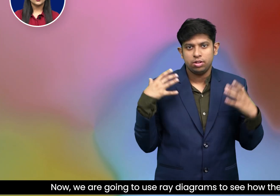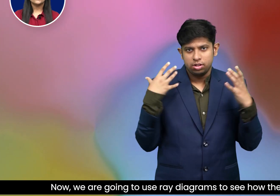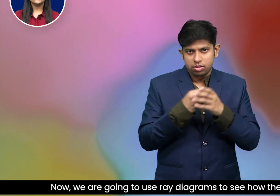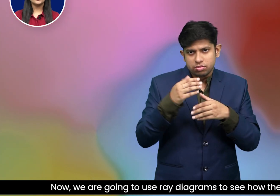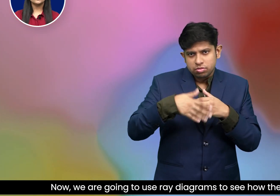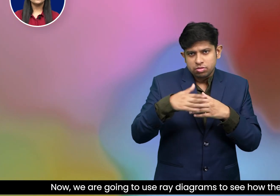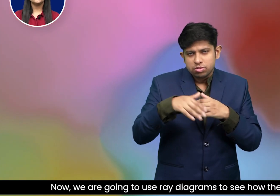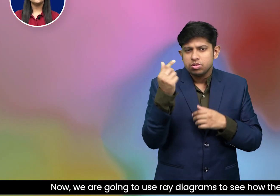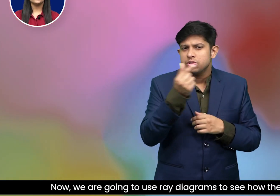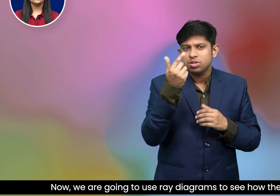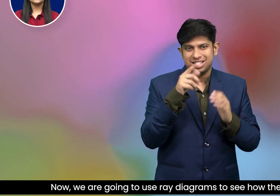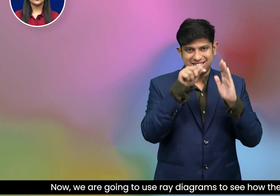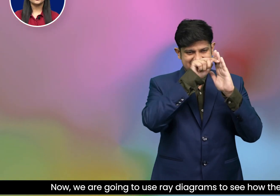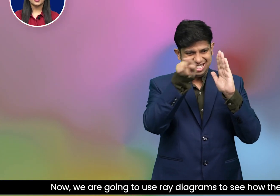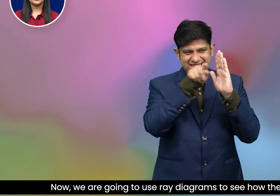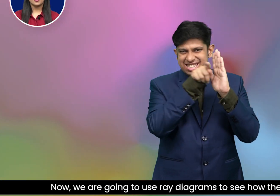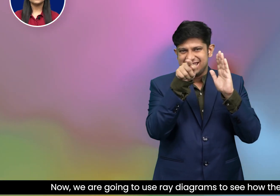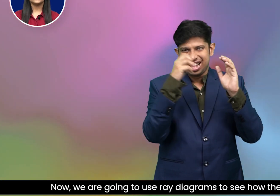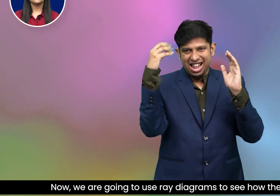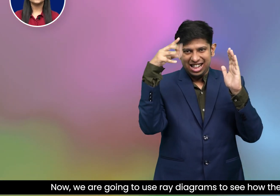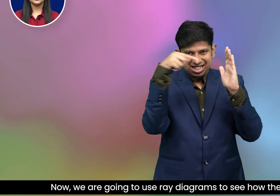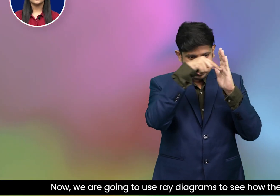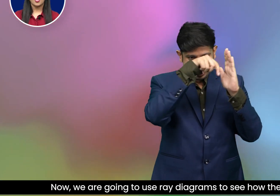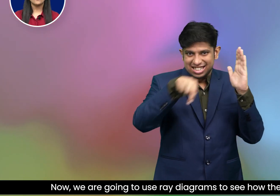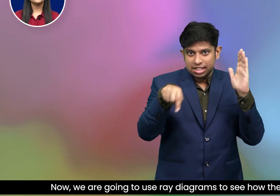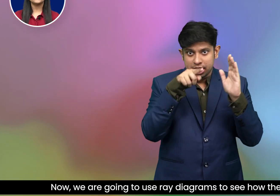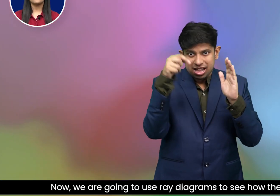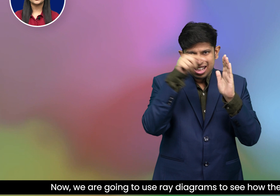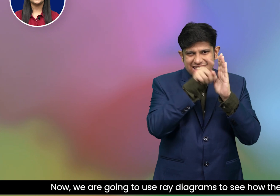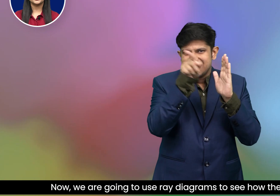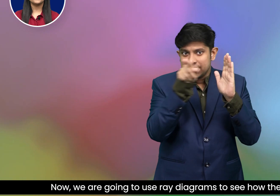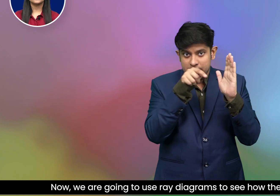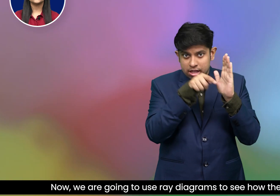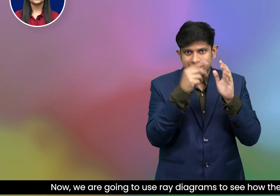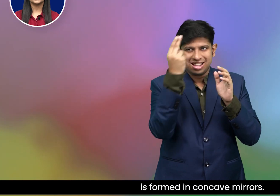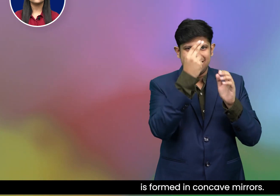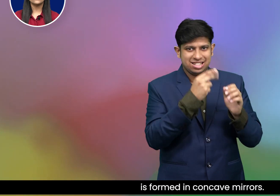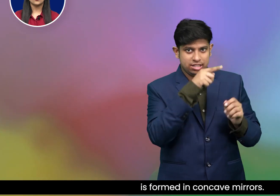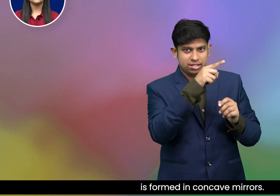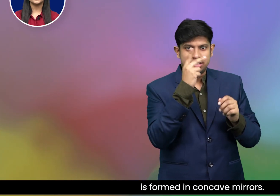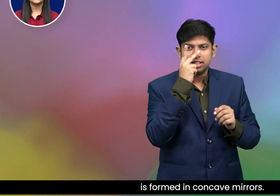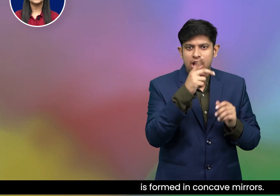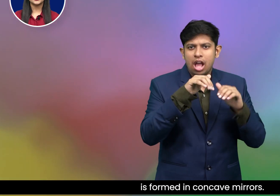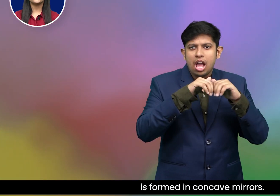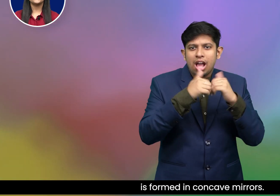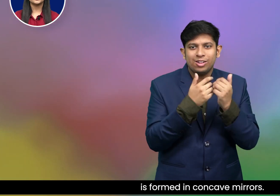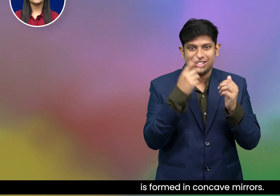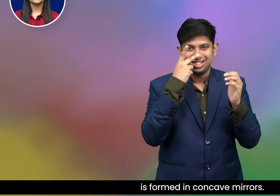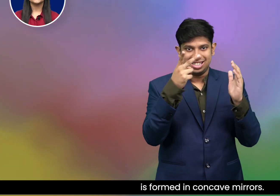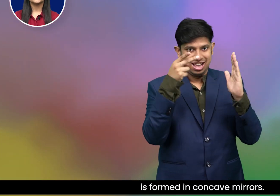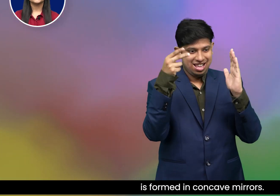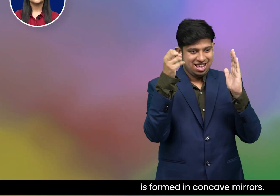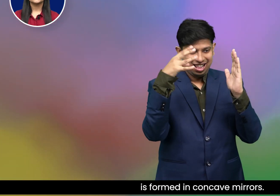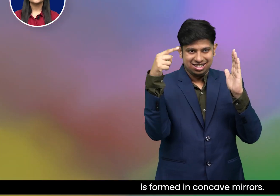Now, we are going to use ray diagrams to see how the reflected image is formed in concave mirrors.